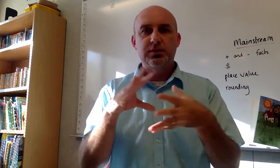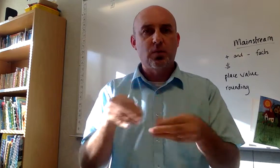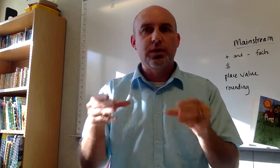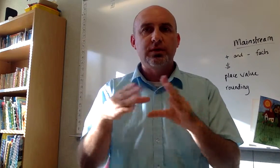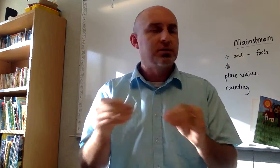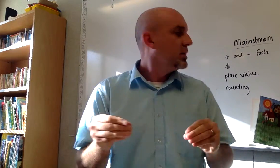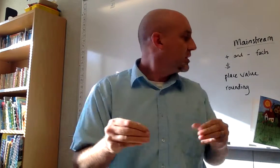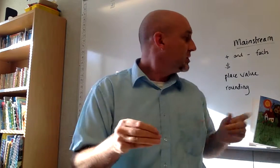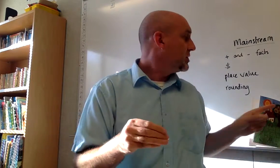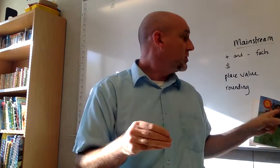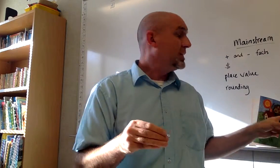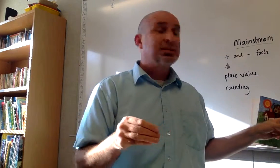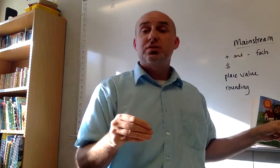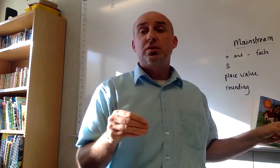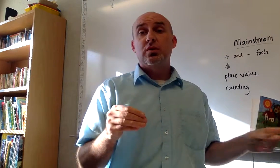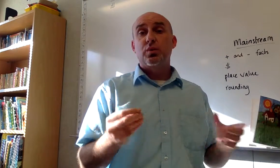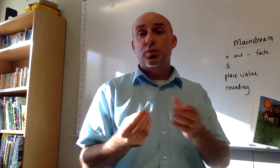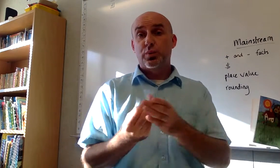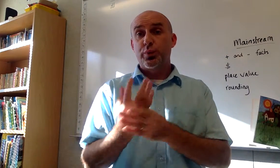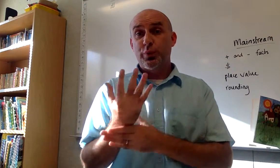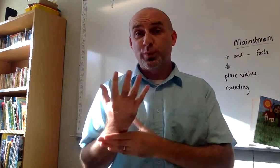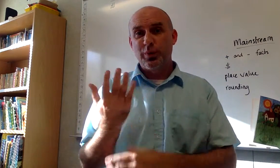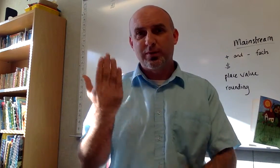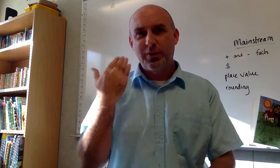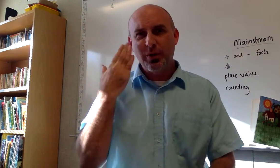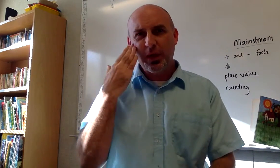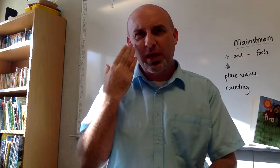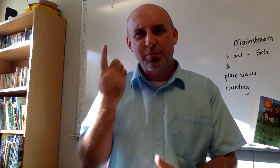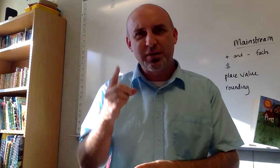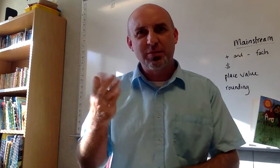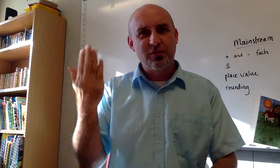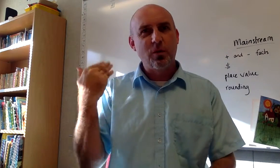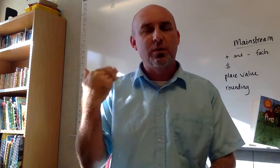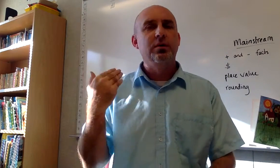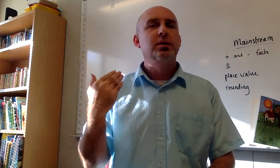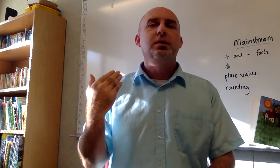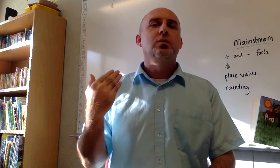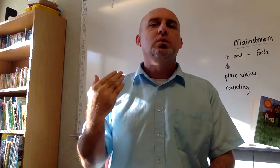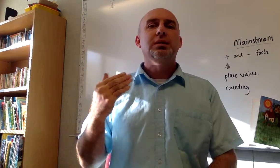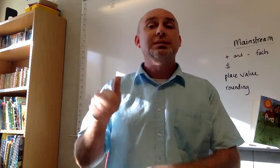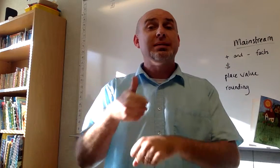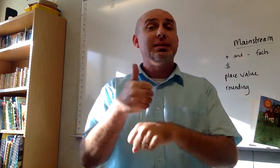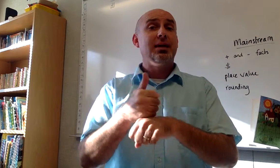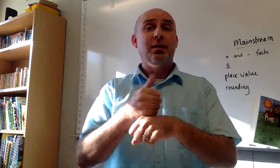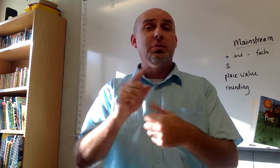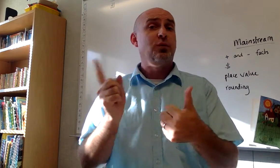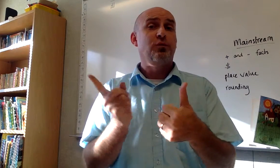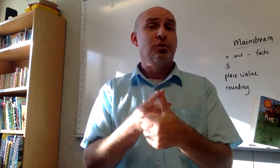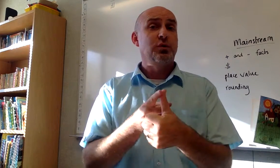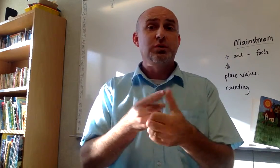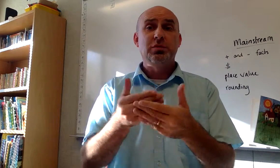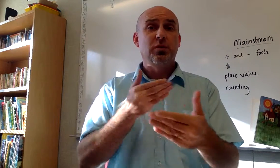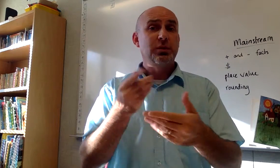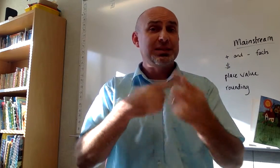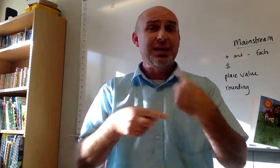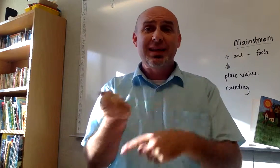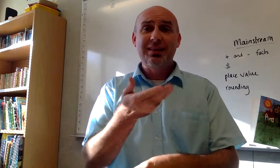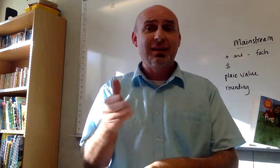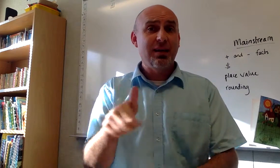story. So it says grew. We know that happened before. We're going to set that up first before we sign anything